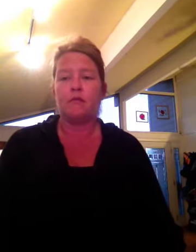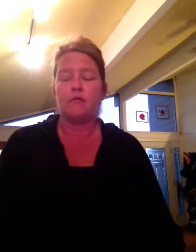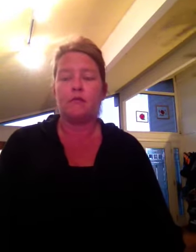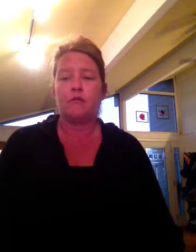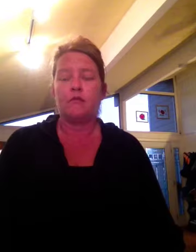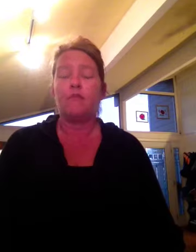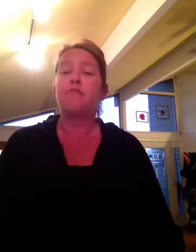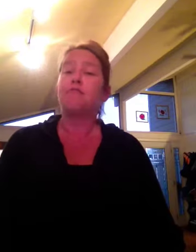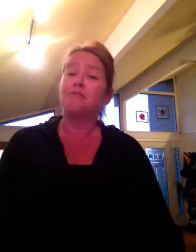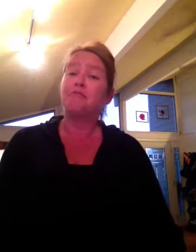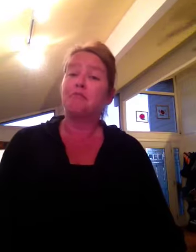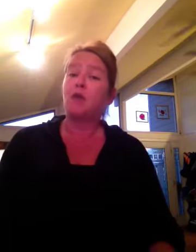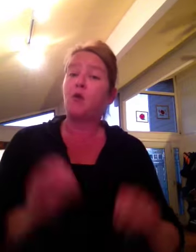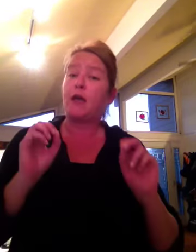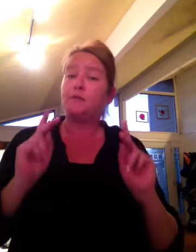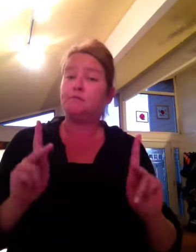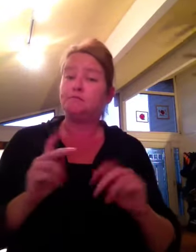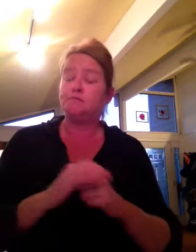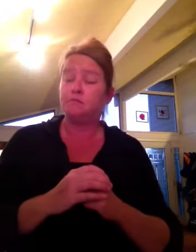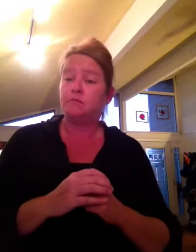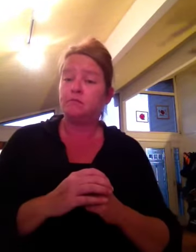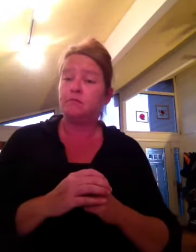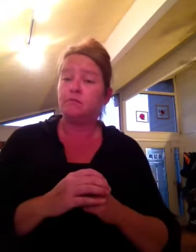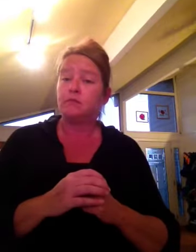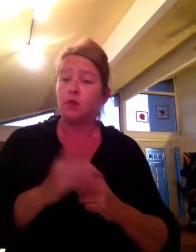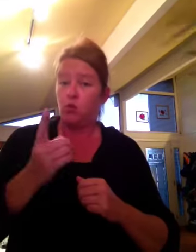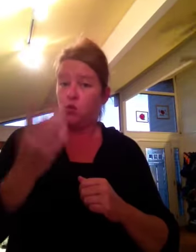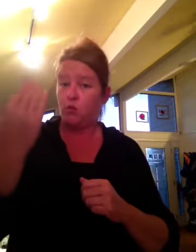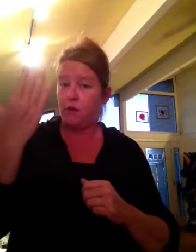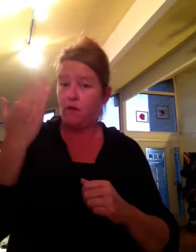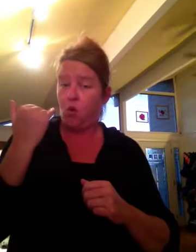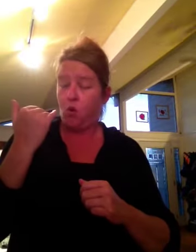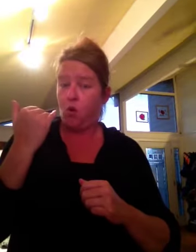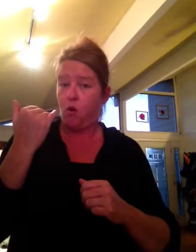Okay, Mrs. Powell, have you ever applied for assistance before?